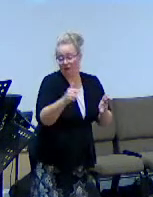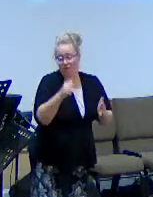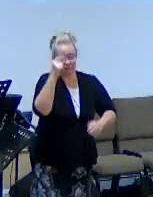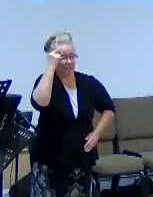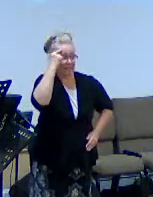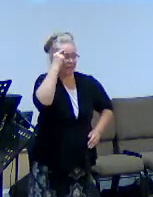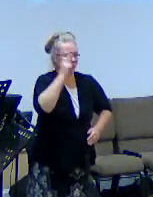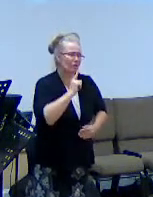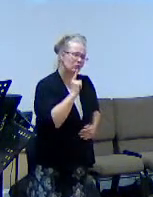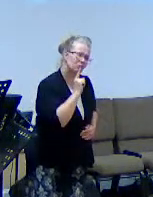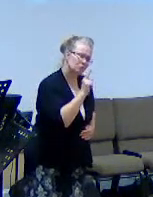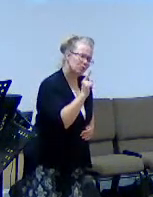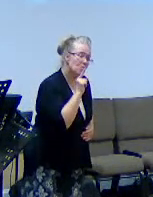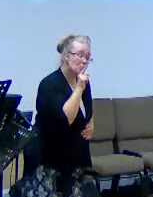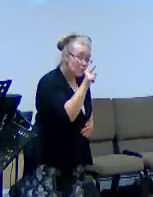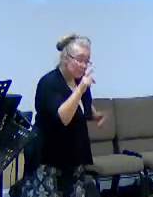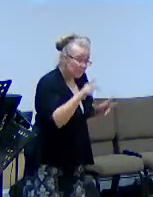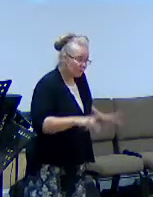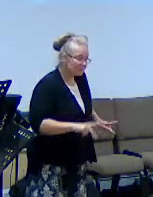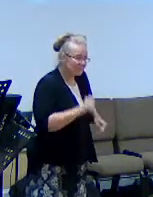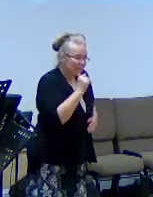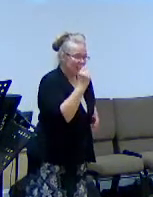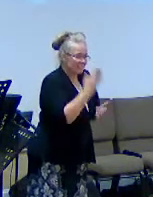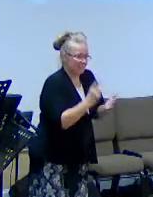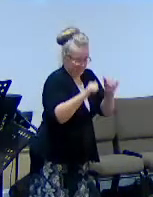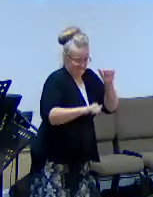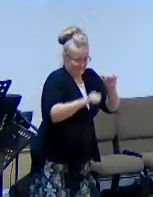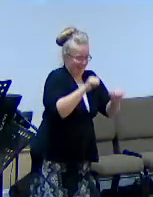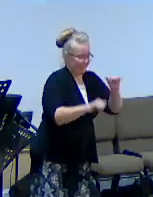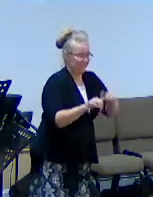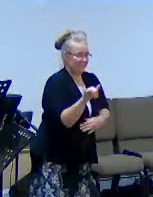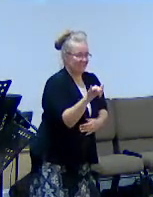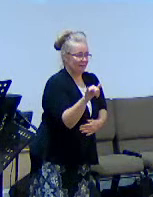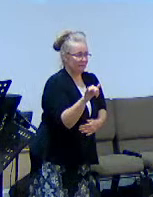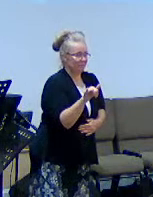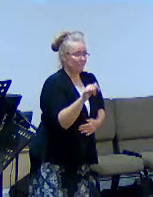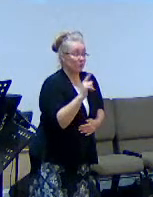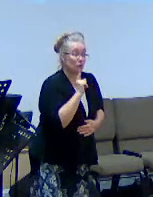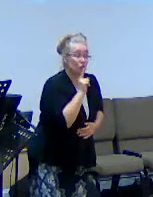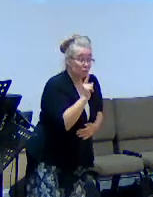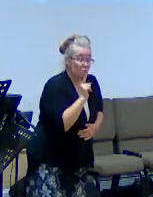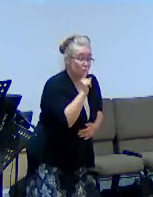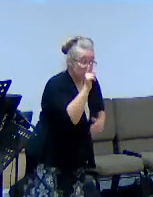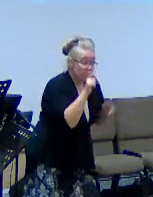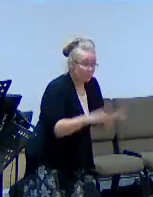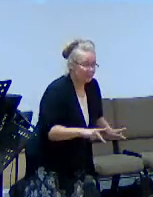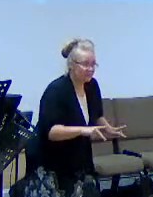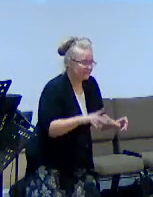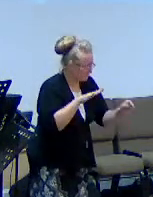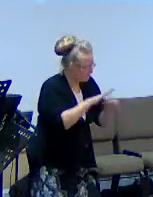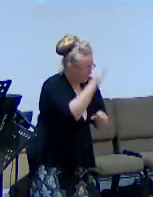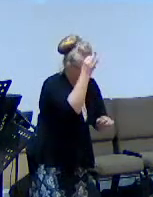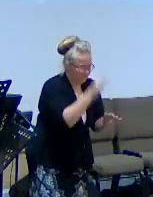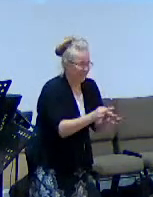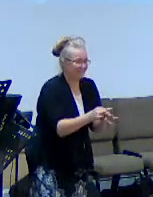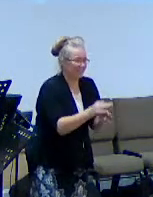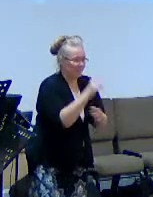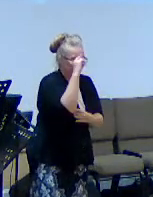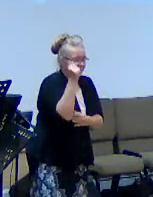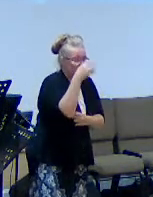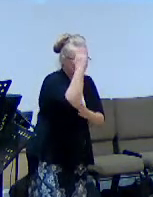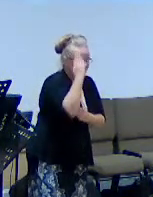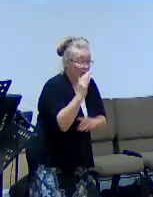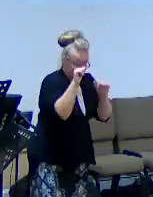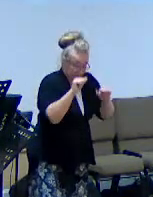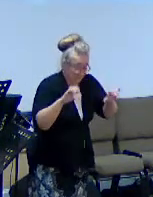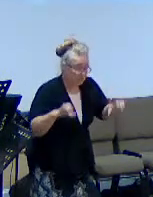true realist, however, is not someone that's doubtful like that, but a true realist is someone that's full of faith, because what God can